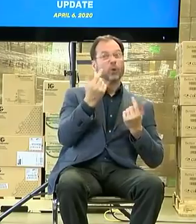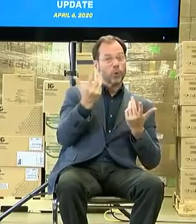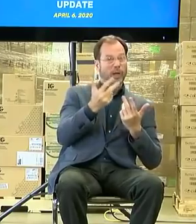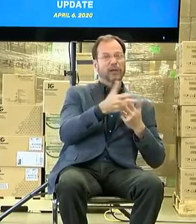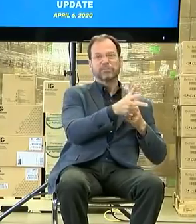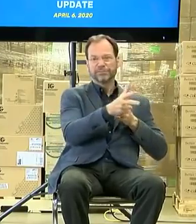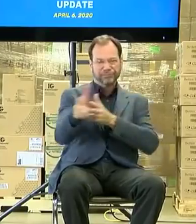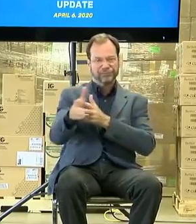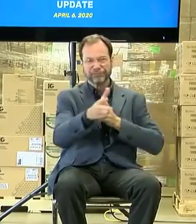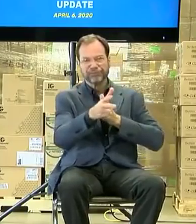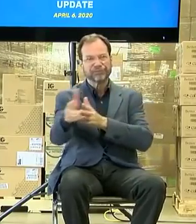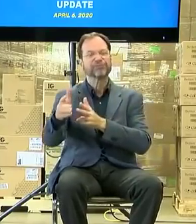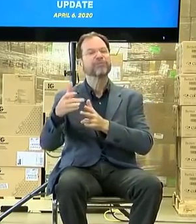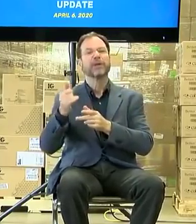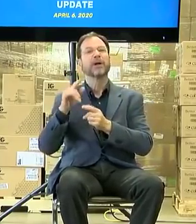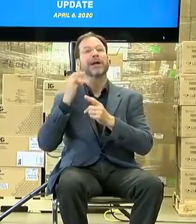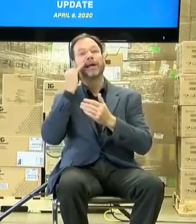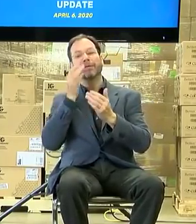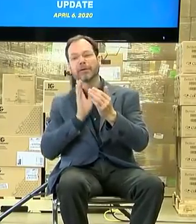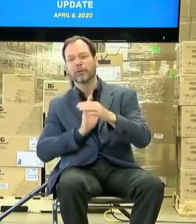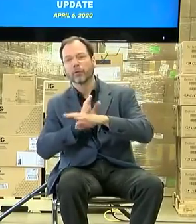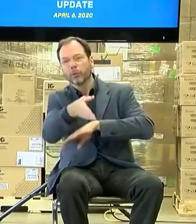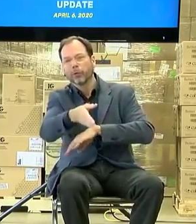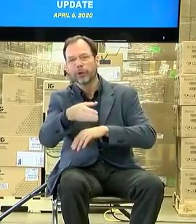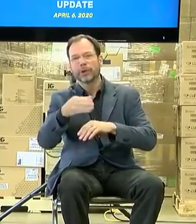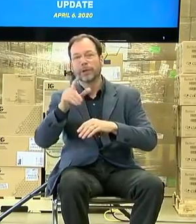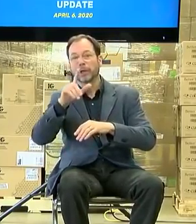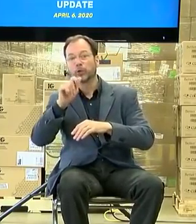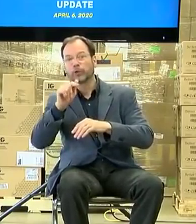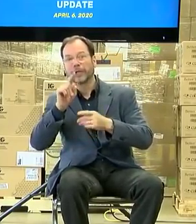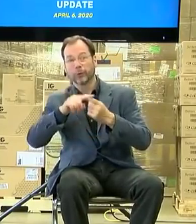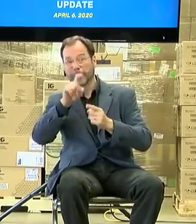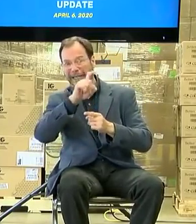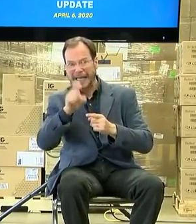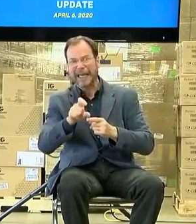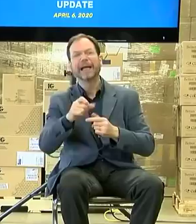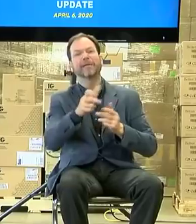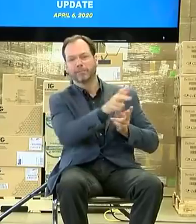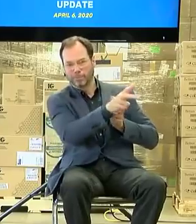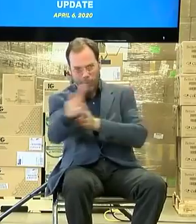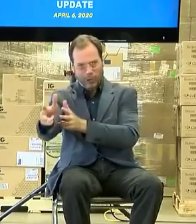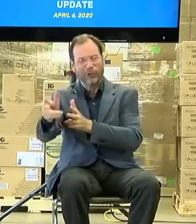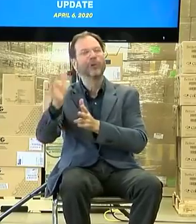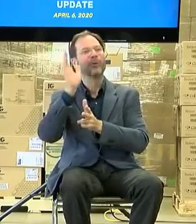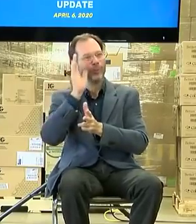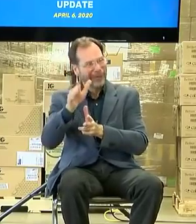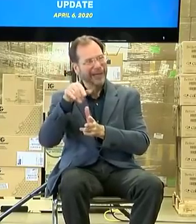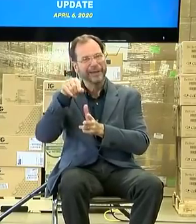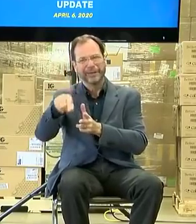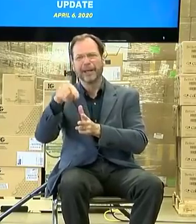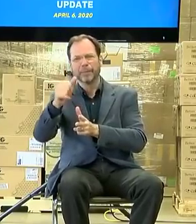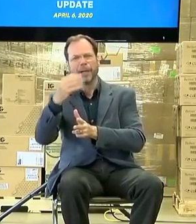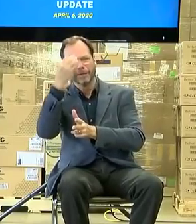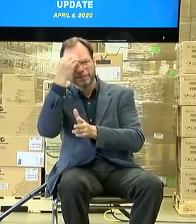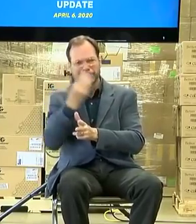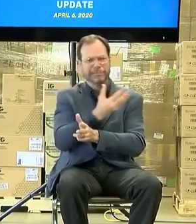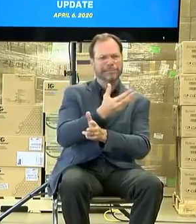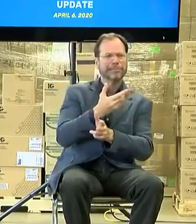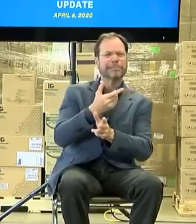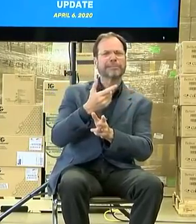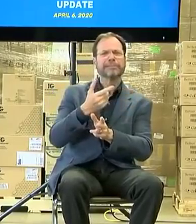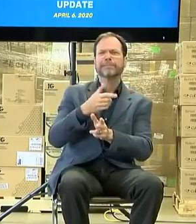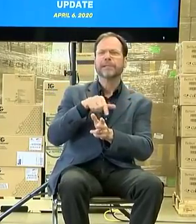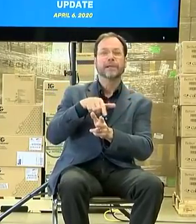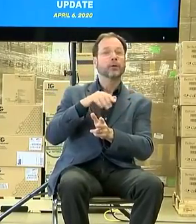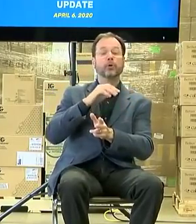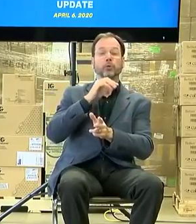have crossed the border from Louisiana into Texas and to provide them information where anybody coming from Louisiana